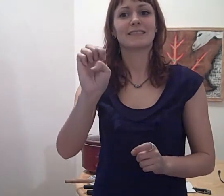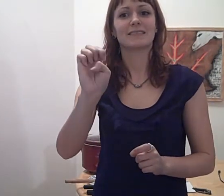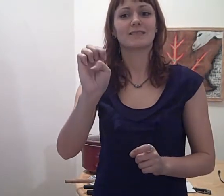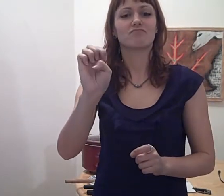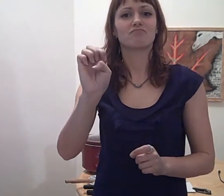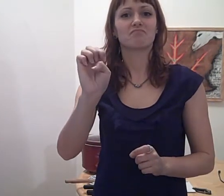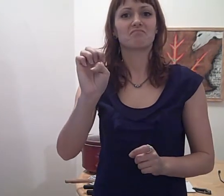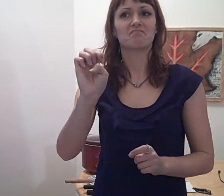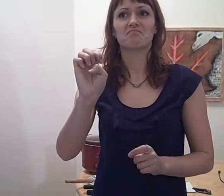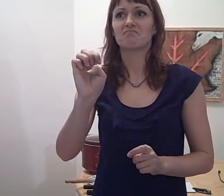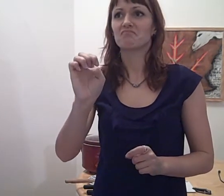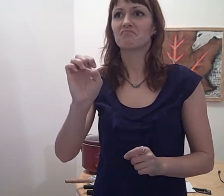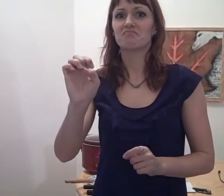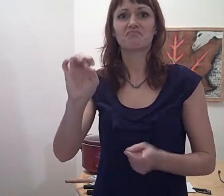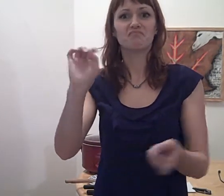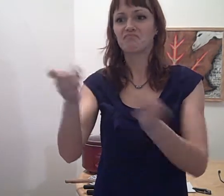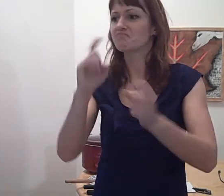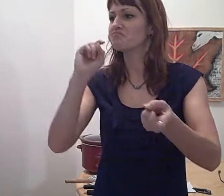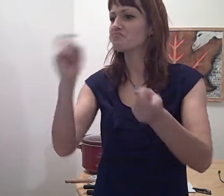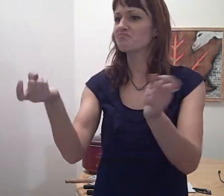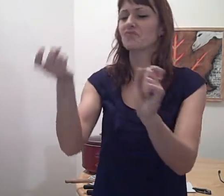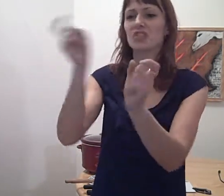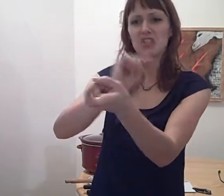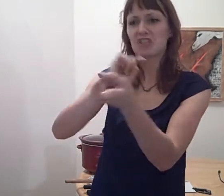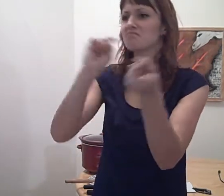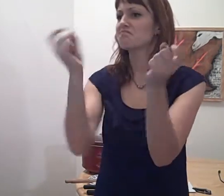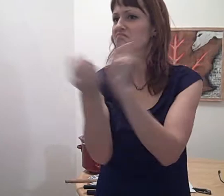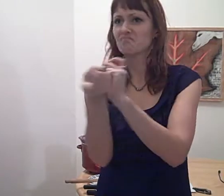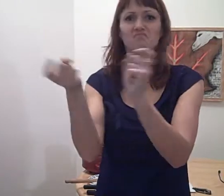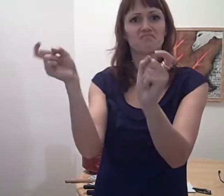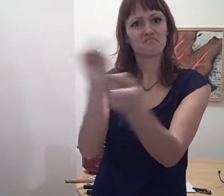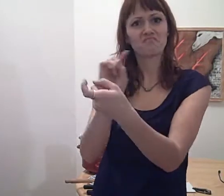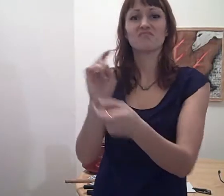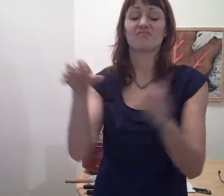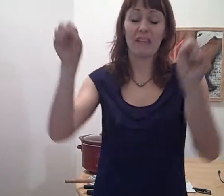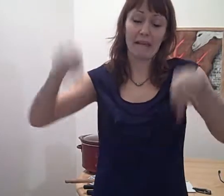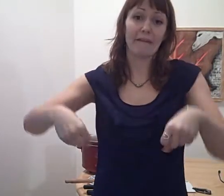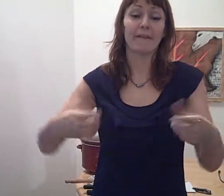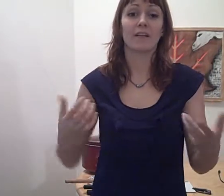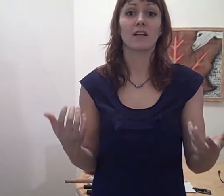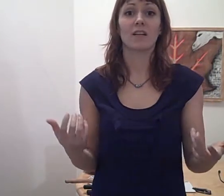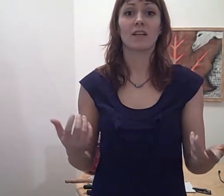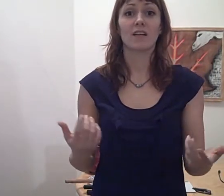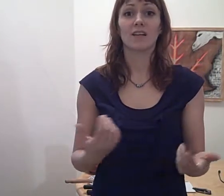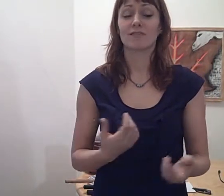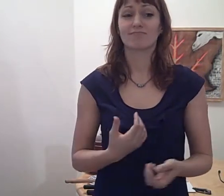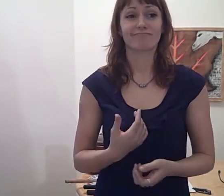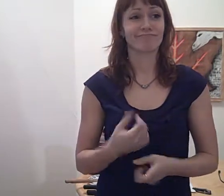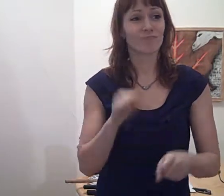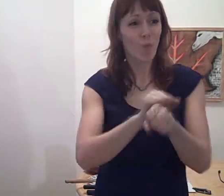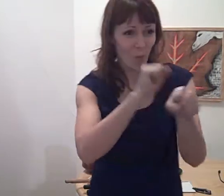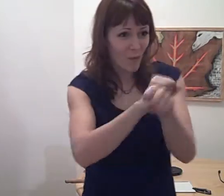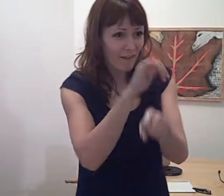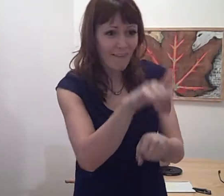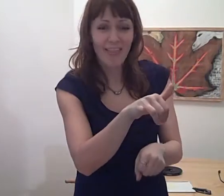again. As we were working on this incredible discovery at University of Florida, we were told to go down the